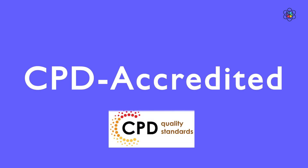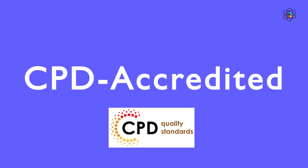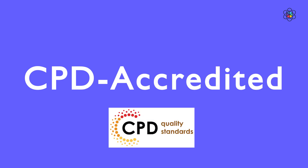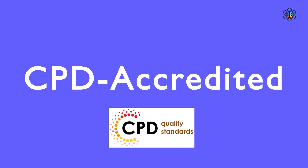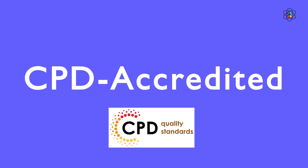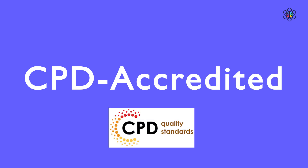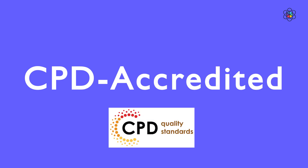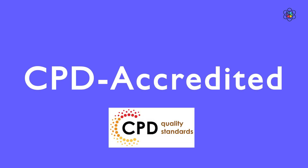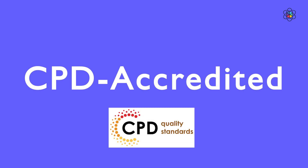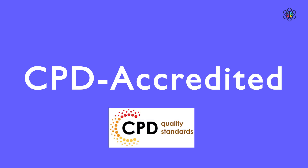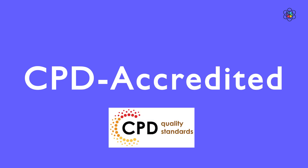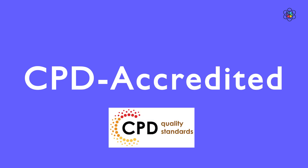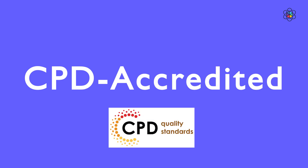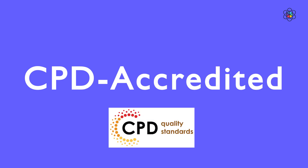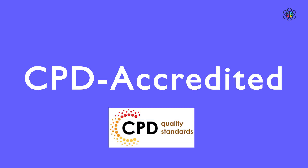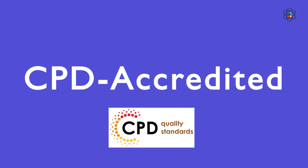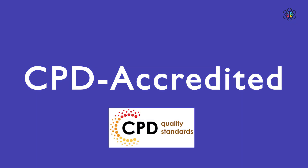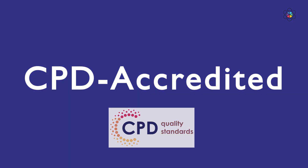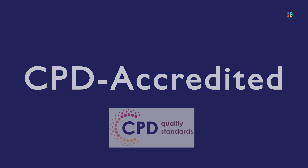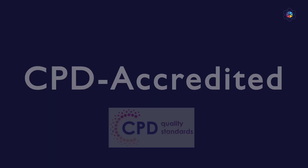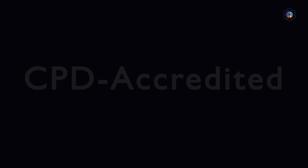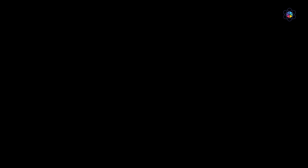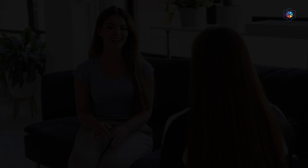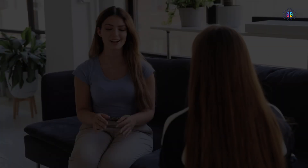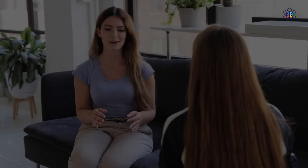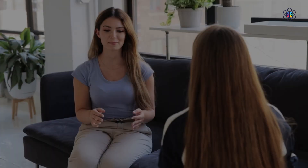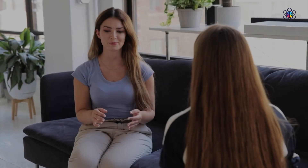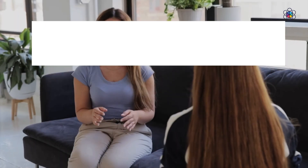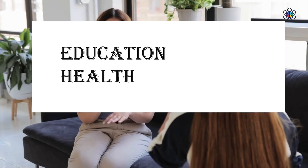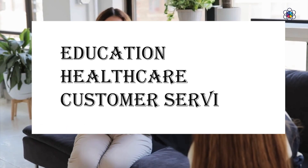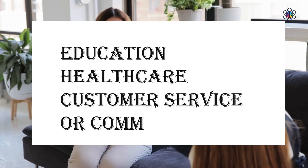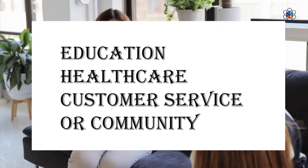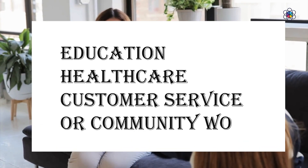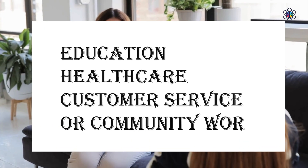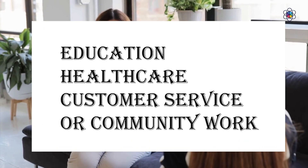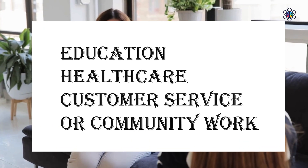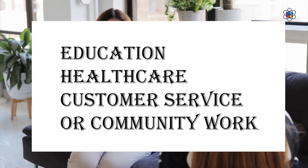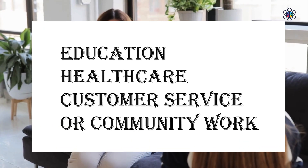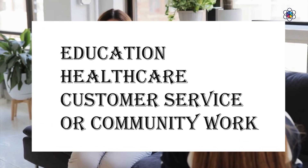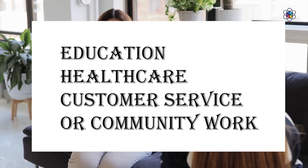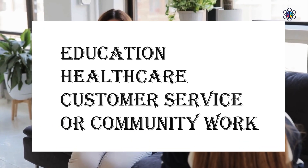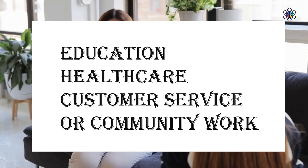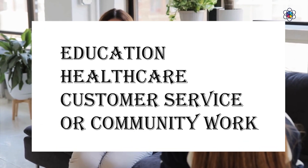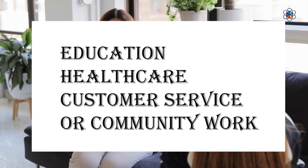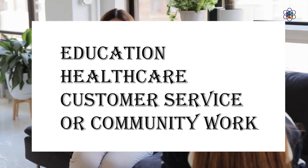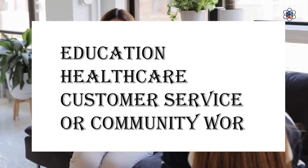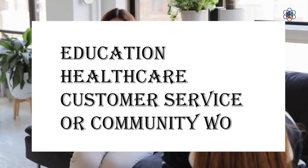real boost for personal and professional growth. Whether you're in education, healthcare, customer service, or